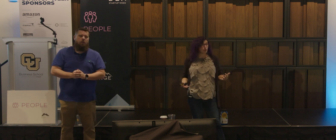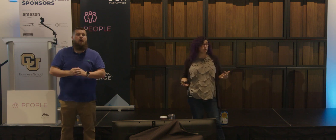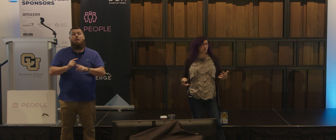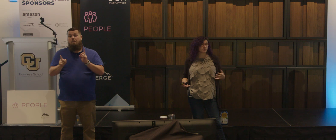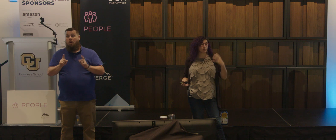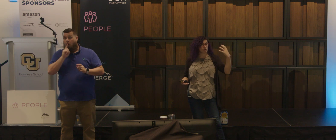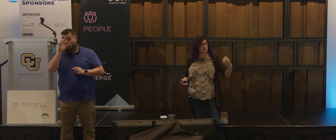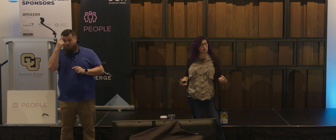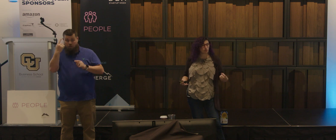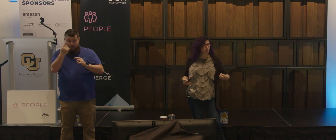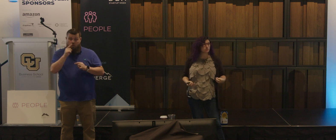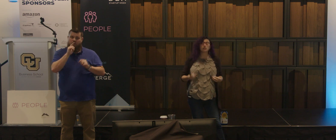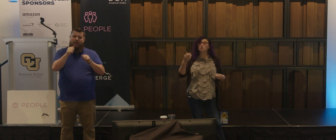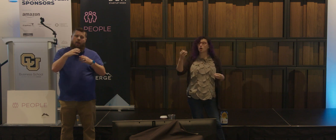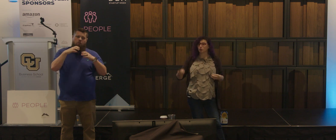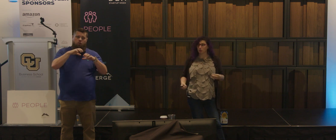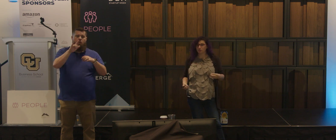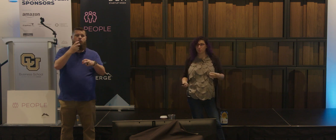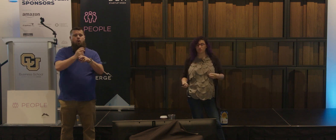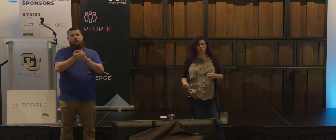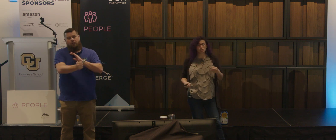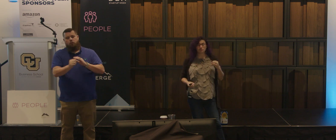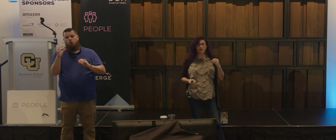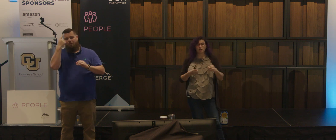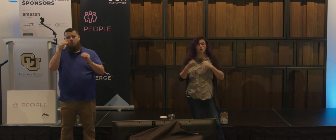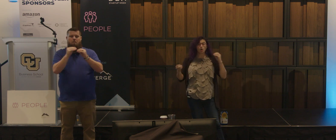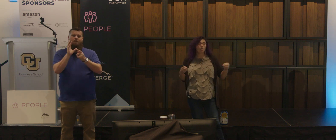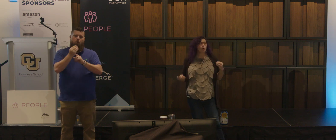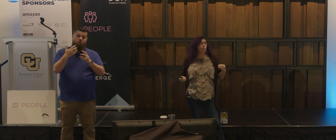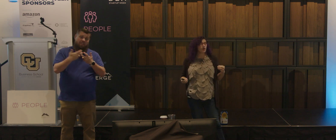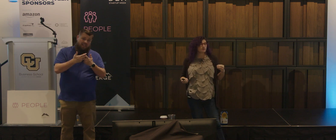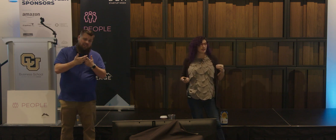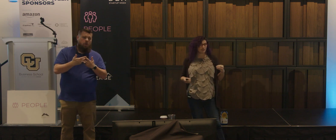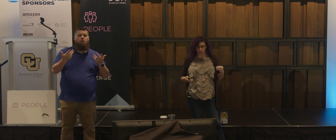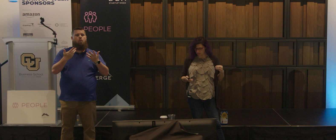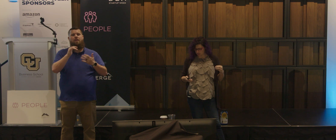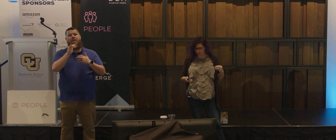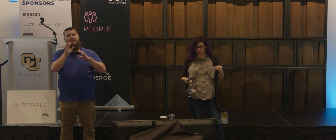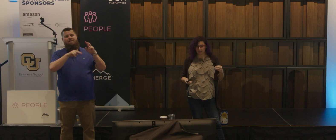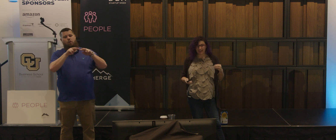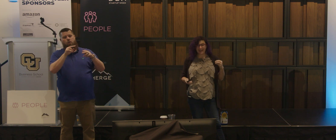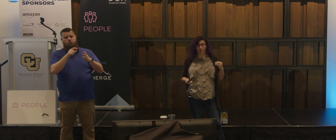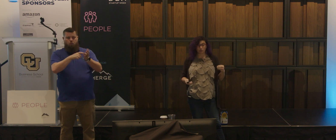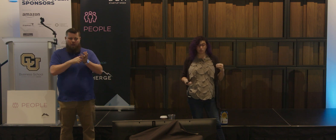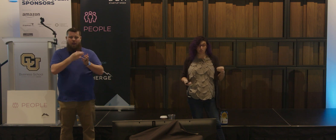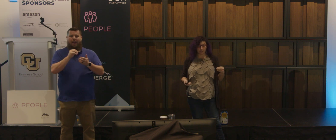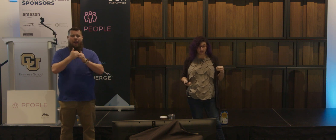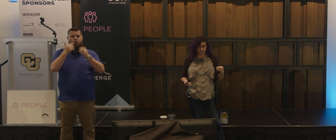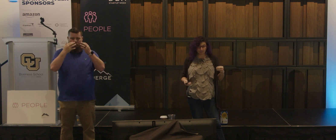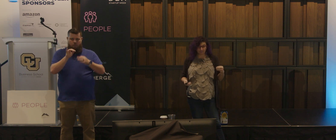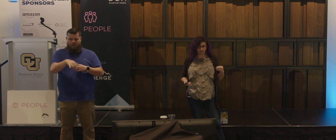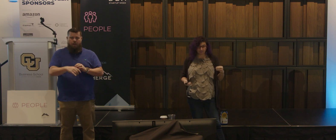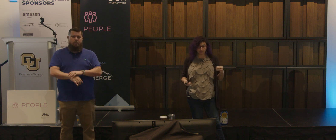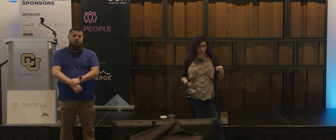But are you looking for somebody who can really do those hard skills? Are you looking for more of a culture fit? What is that evaluation criteria and how are you determining